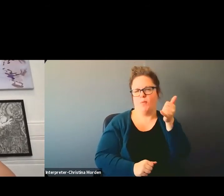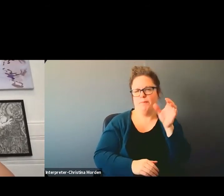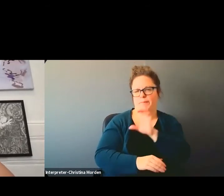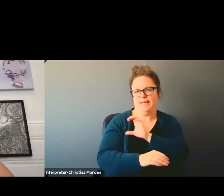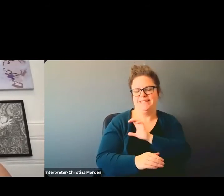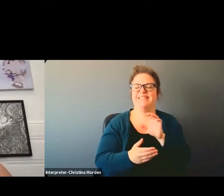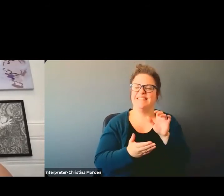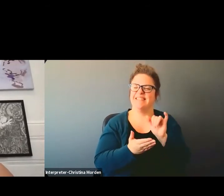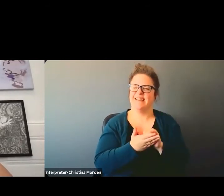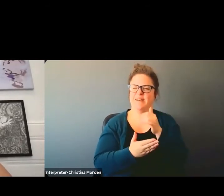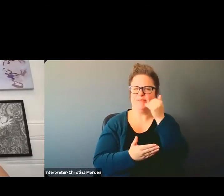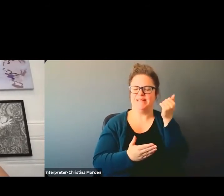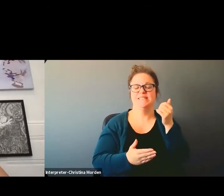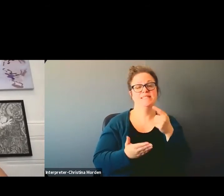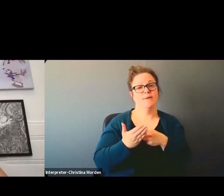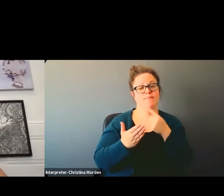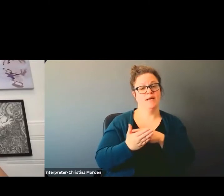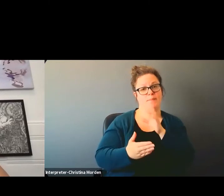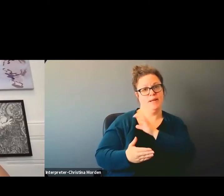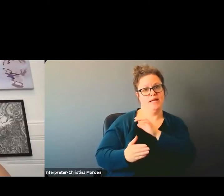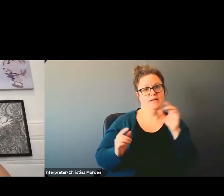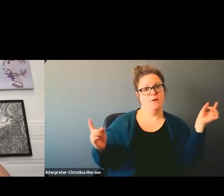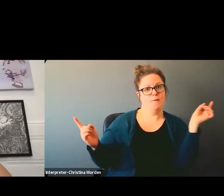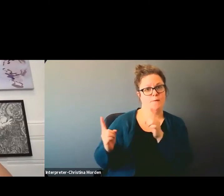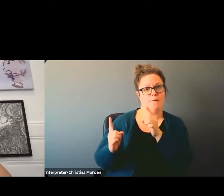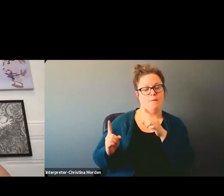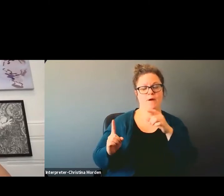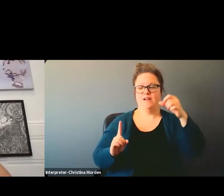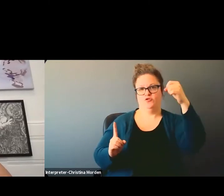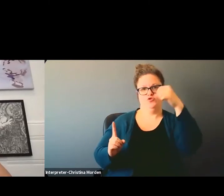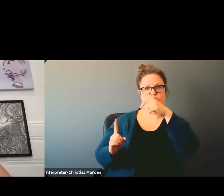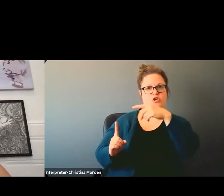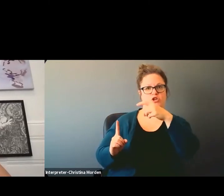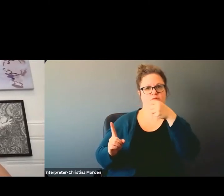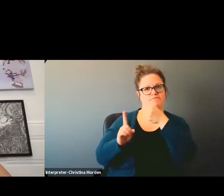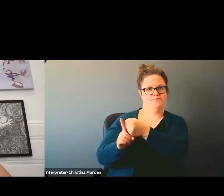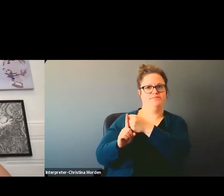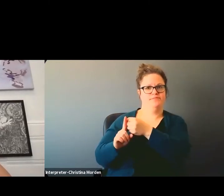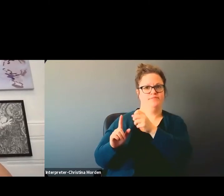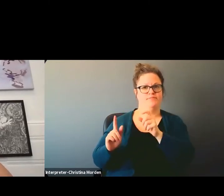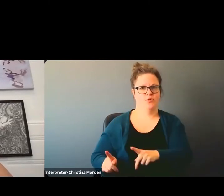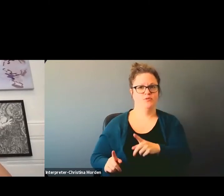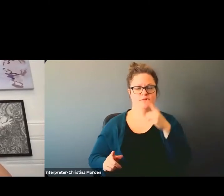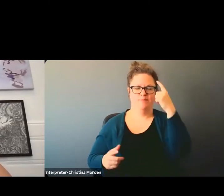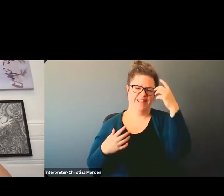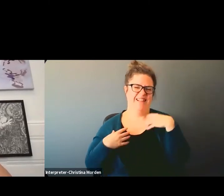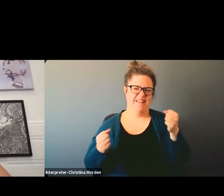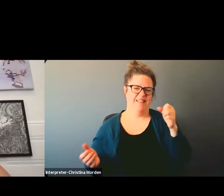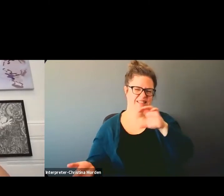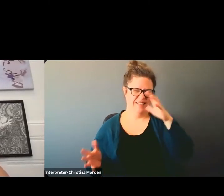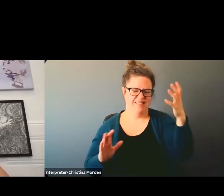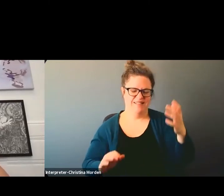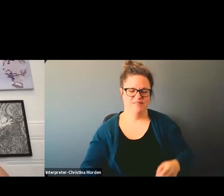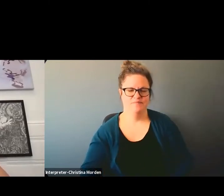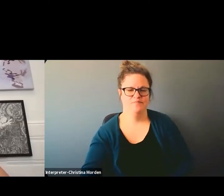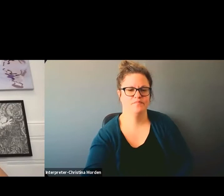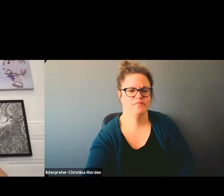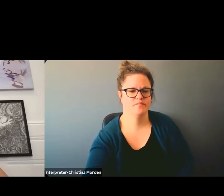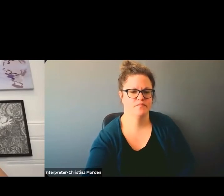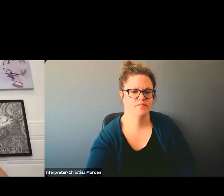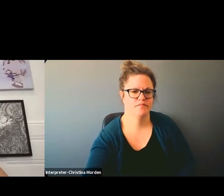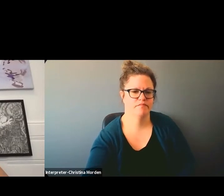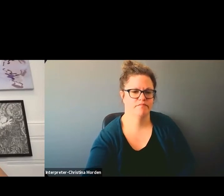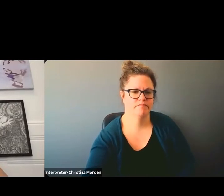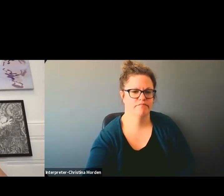The police can be very triggering, and we've seen, recently how a lot of times when the police get involved, they